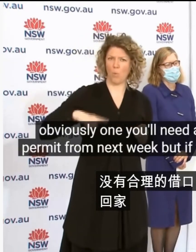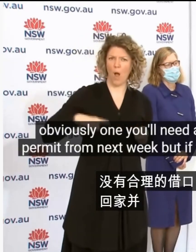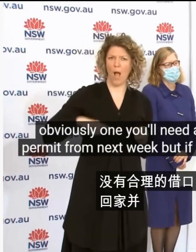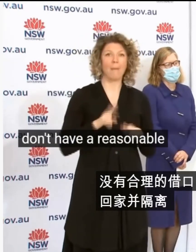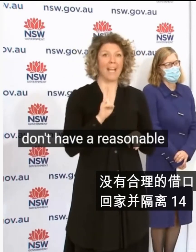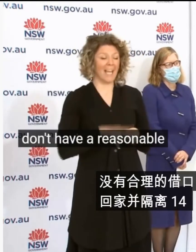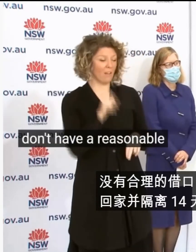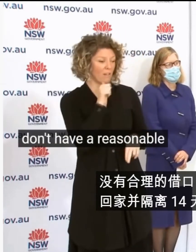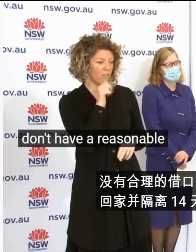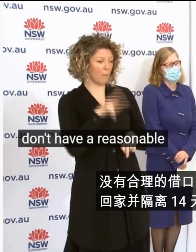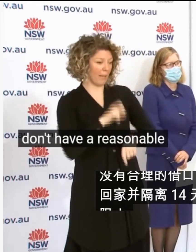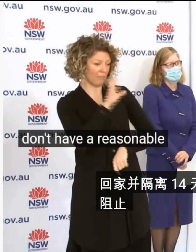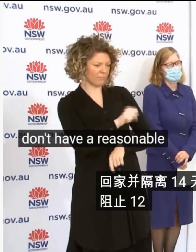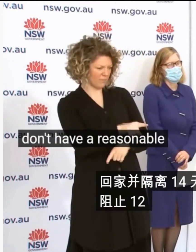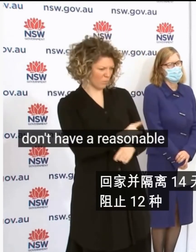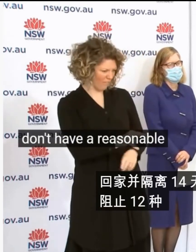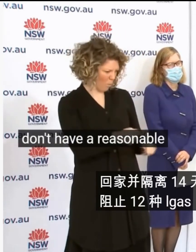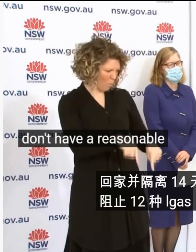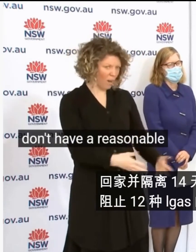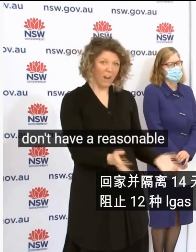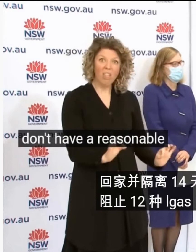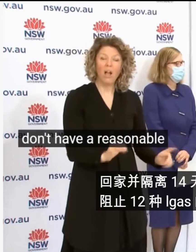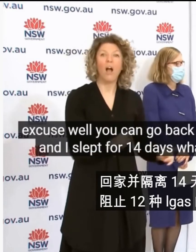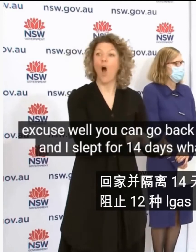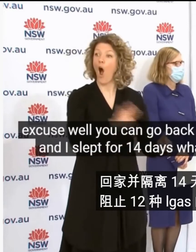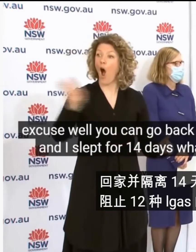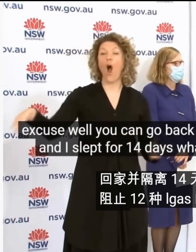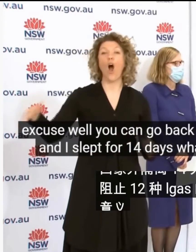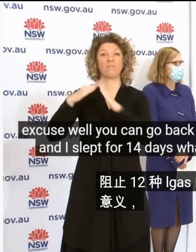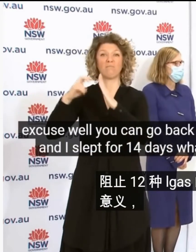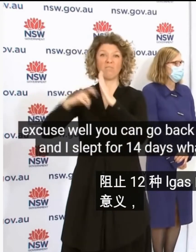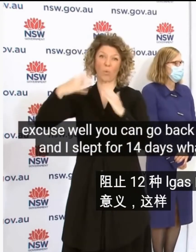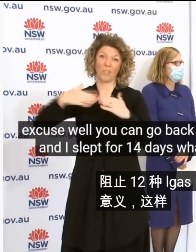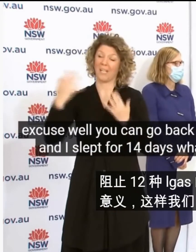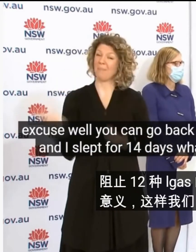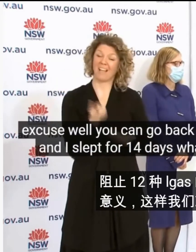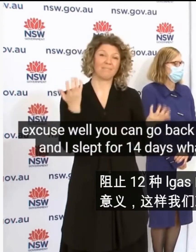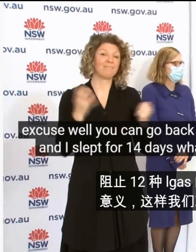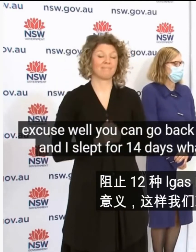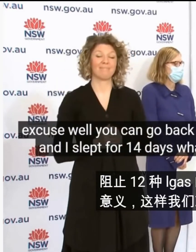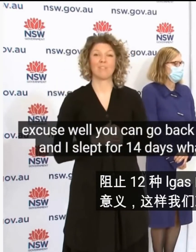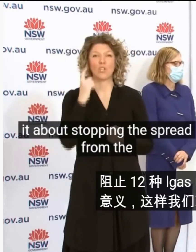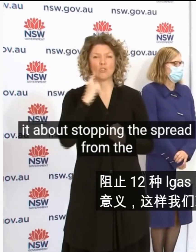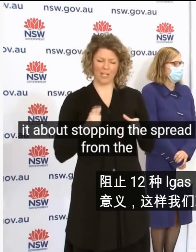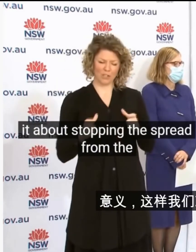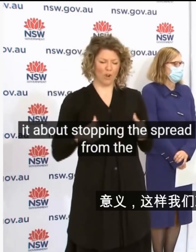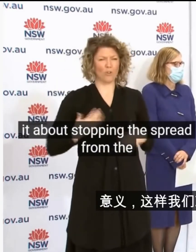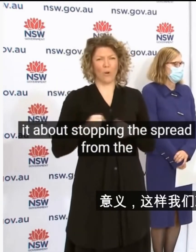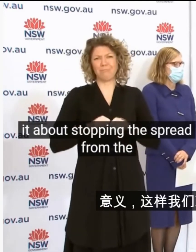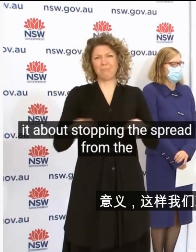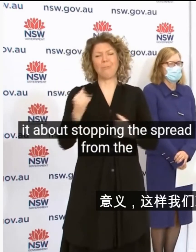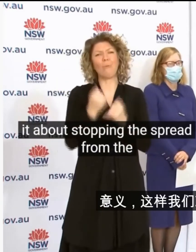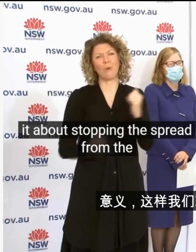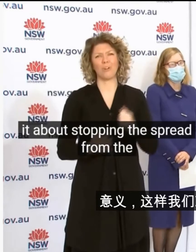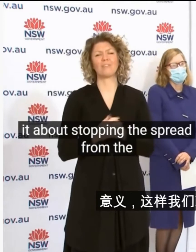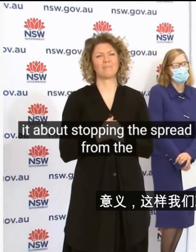back home and isolate for 14 days. What's it about? Stopping the spread from the 12 LGAs so we don't have to expand powers like the